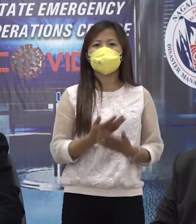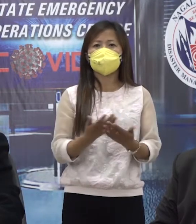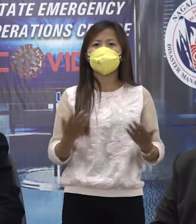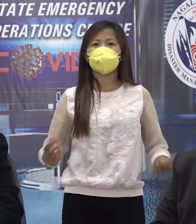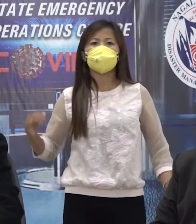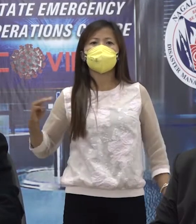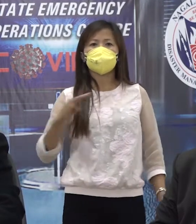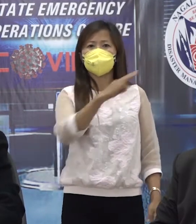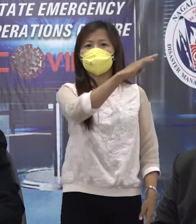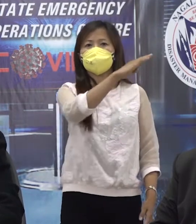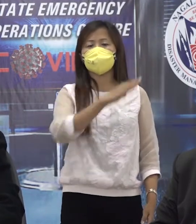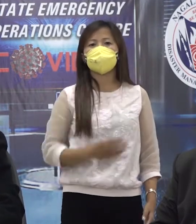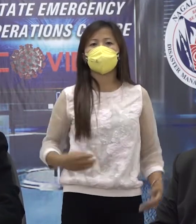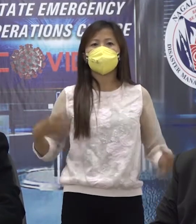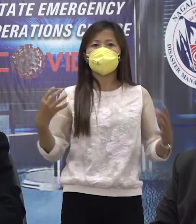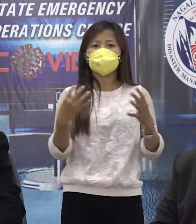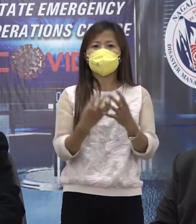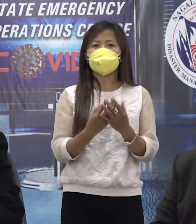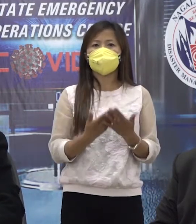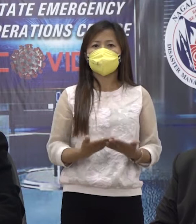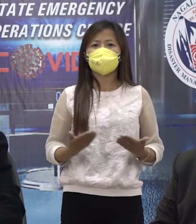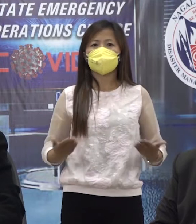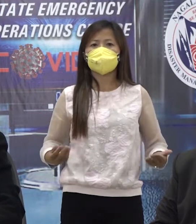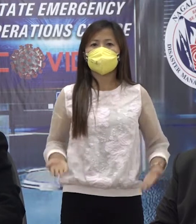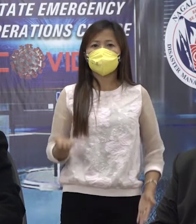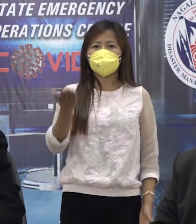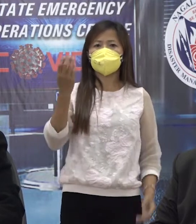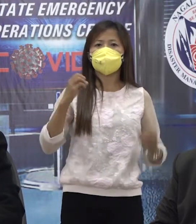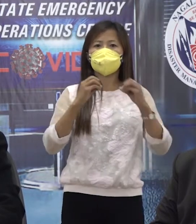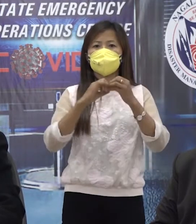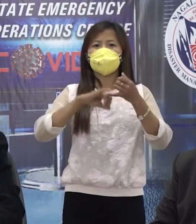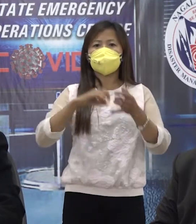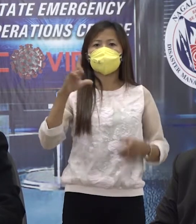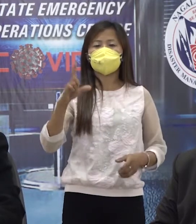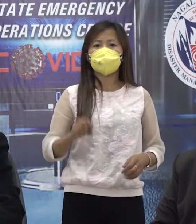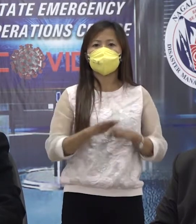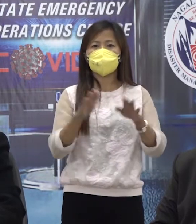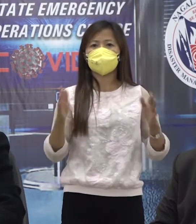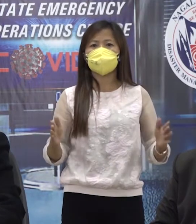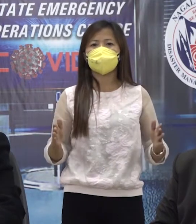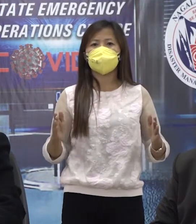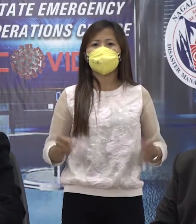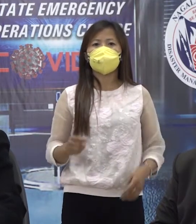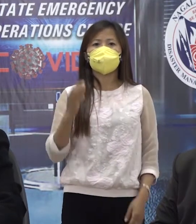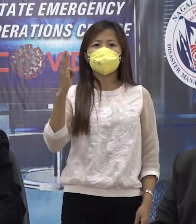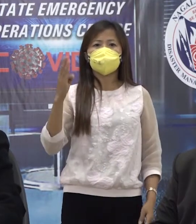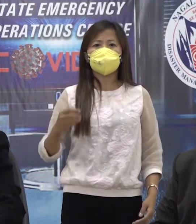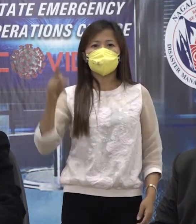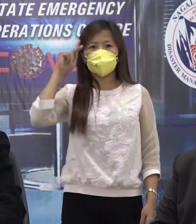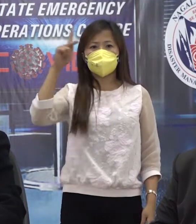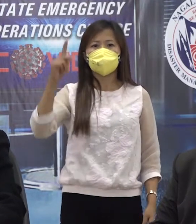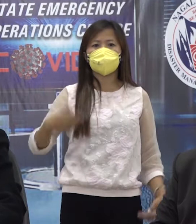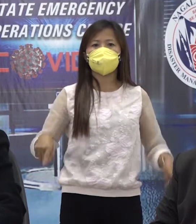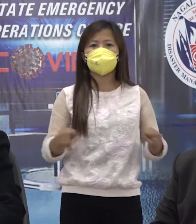consignments by air of the equipments for the upcoming BSL Lab 3 at Kohima and